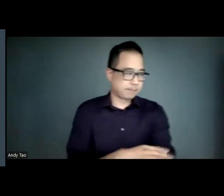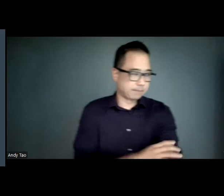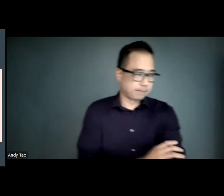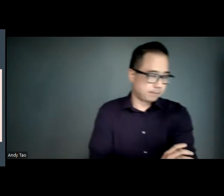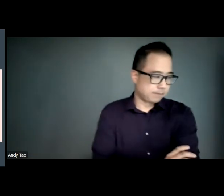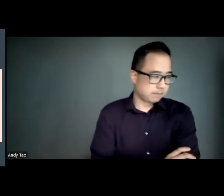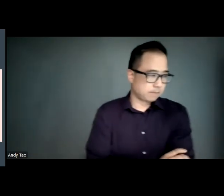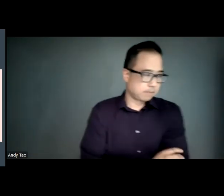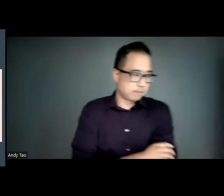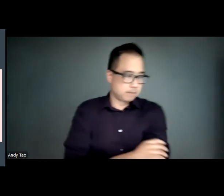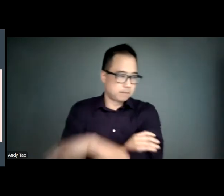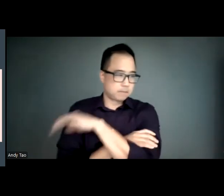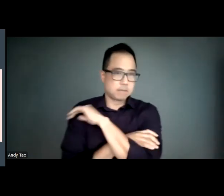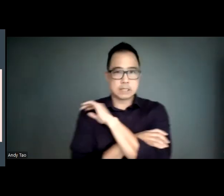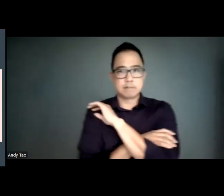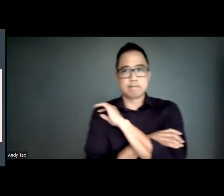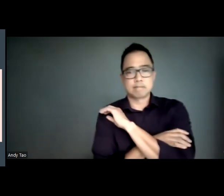Next slide, please.